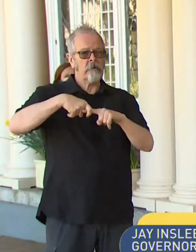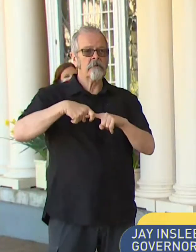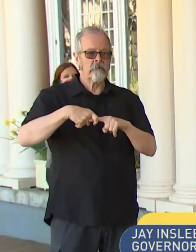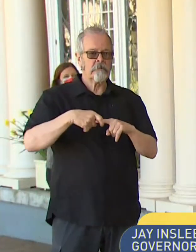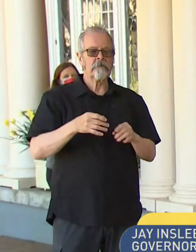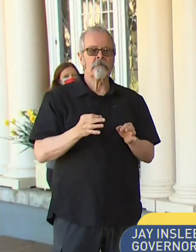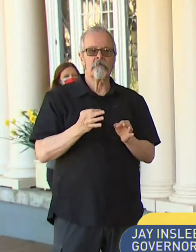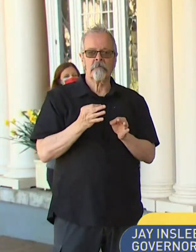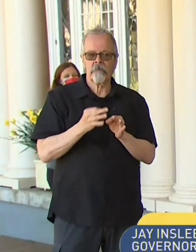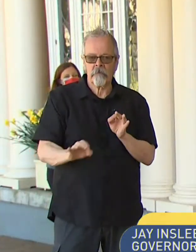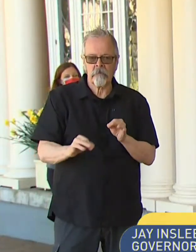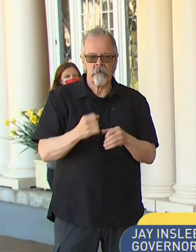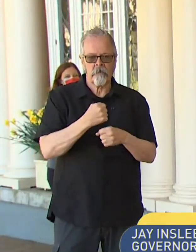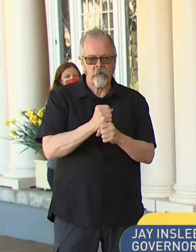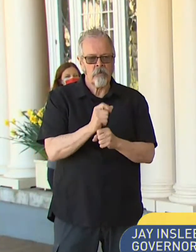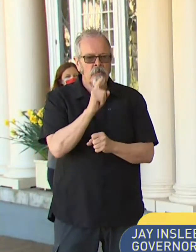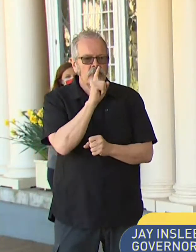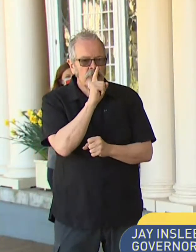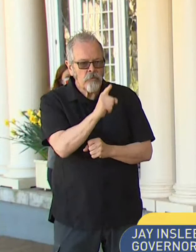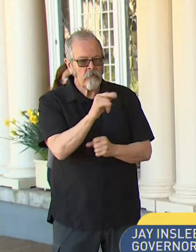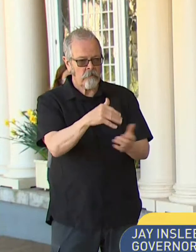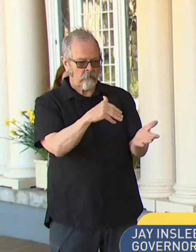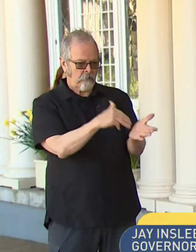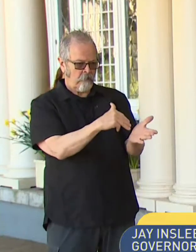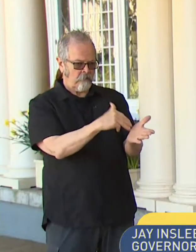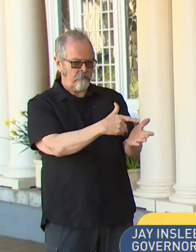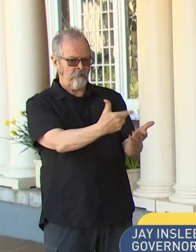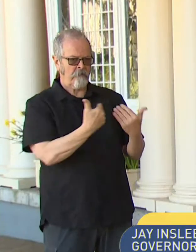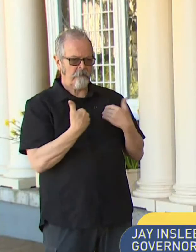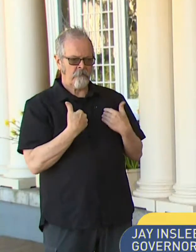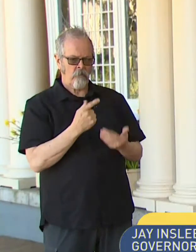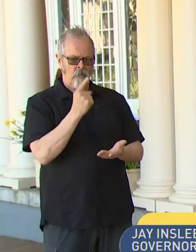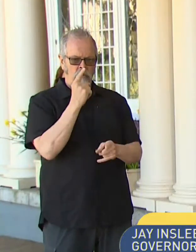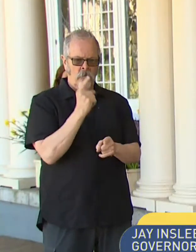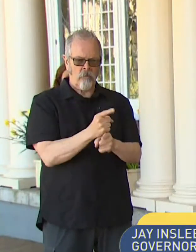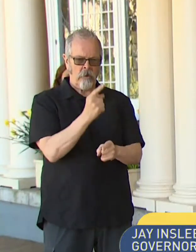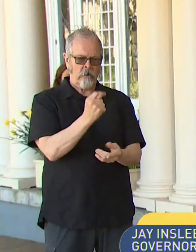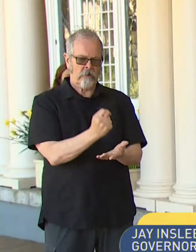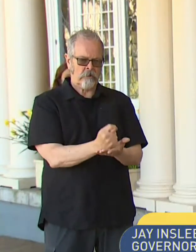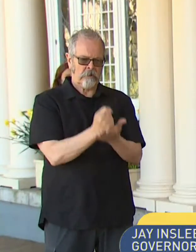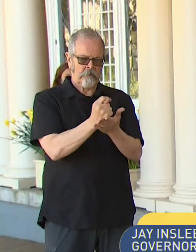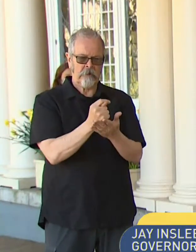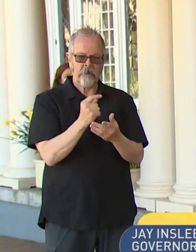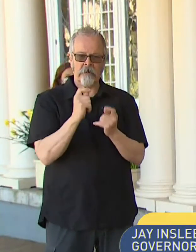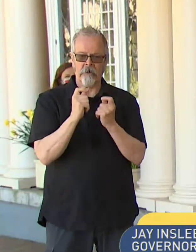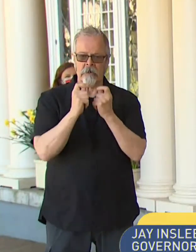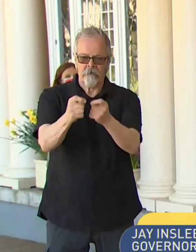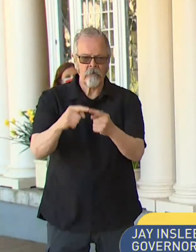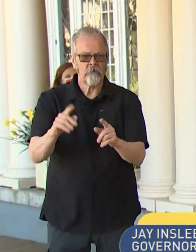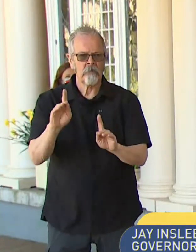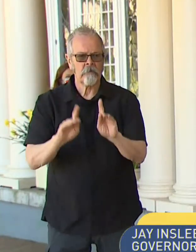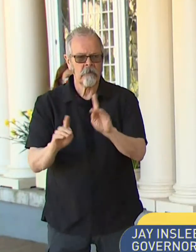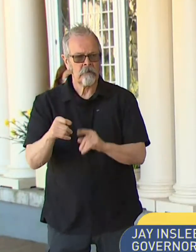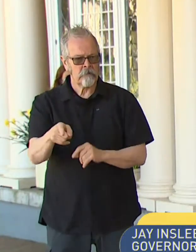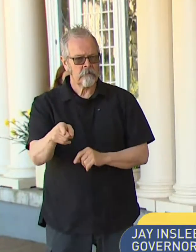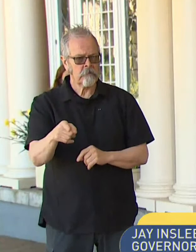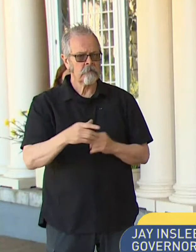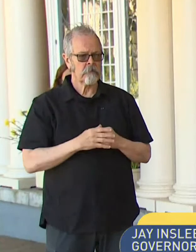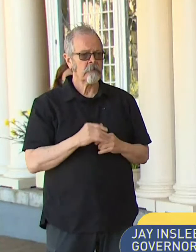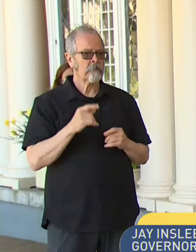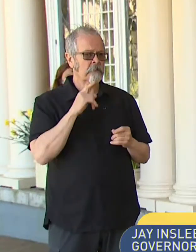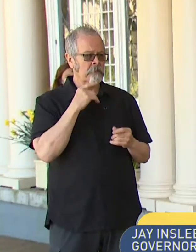make sure that physicians had the right therapy to give to these people in the event, you have these very, very rare